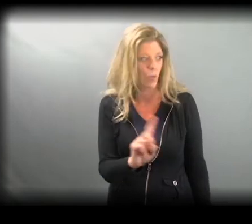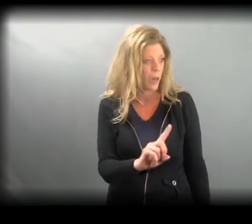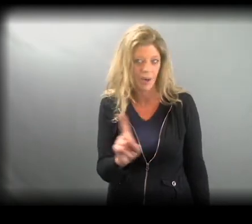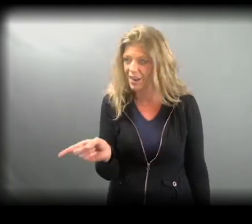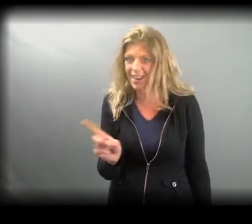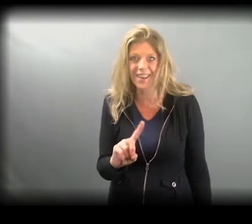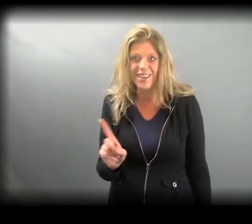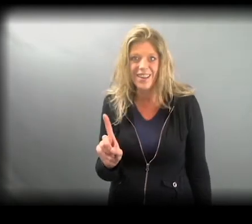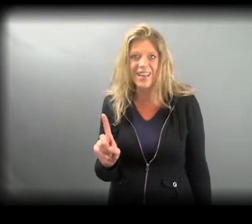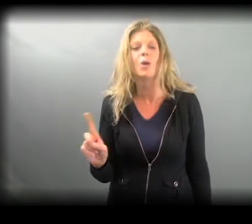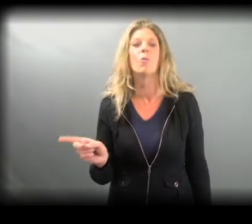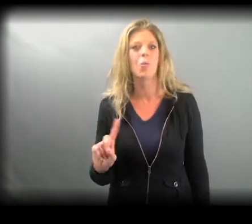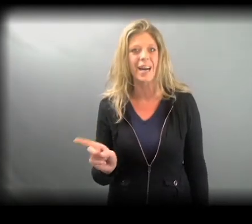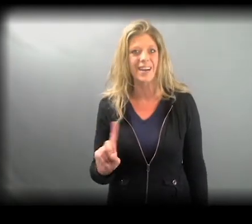Where? Where?